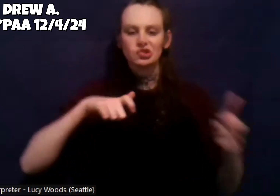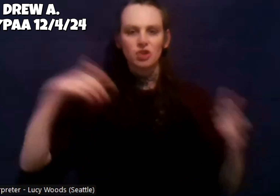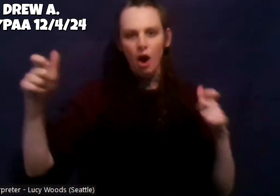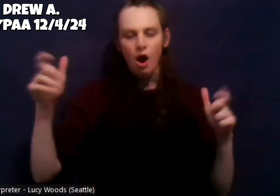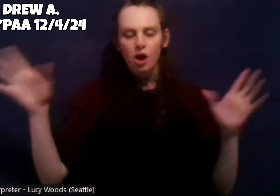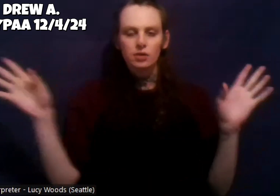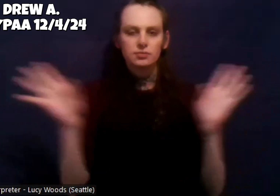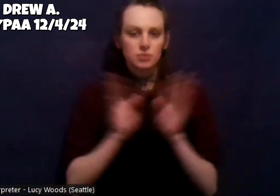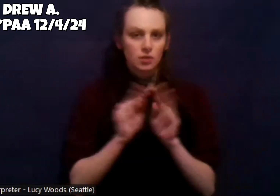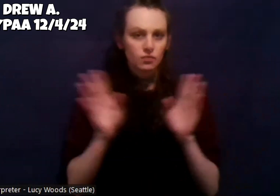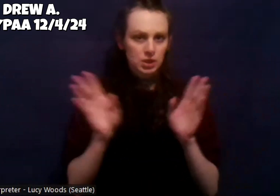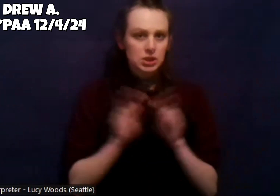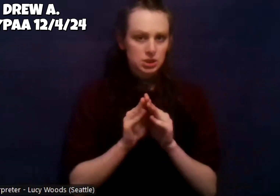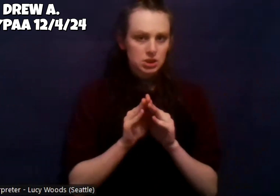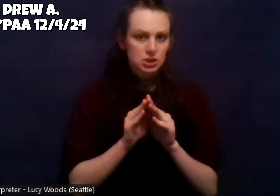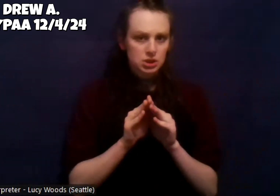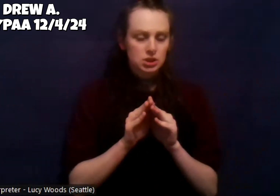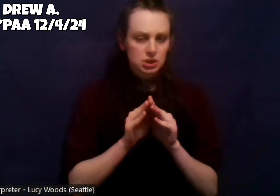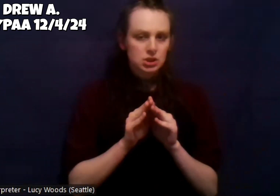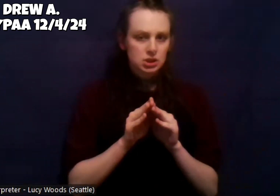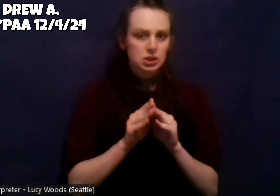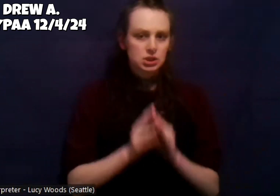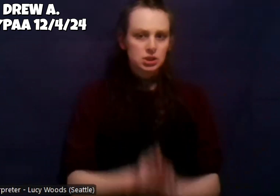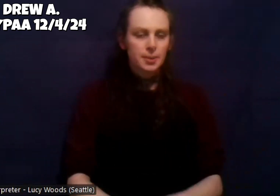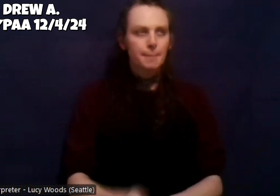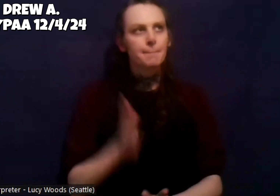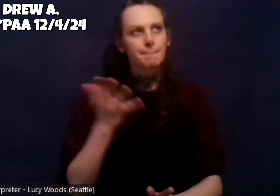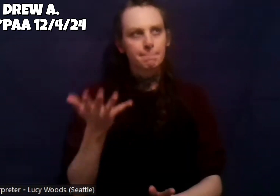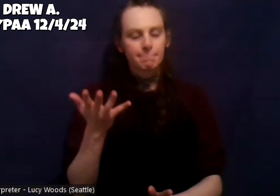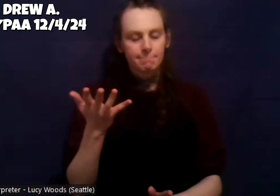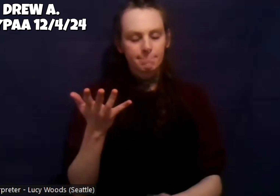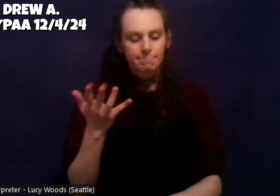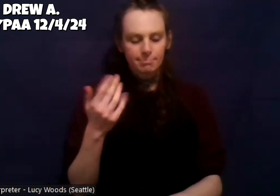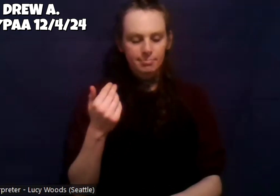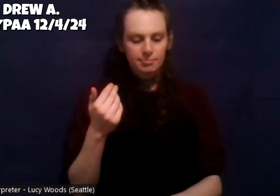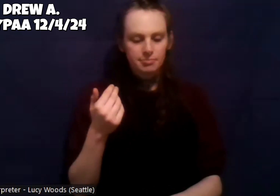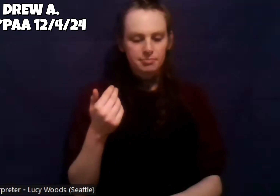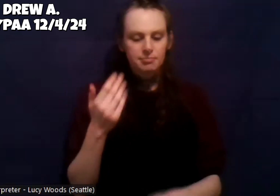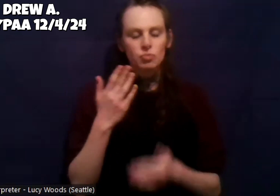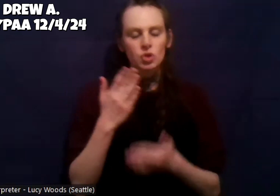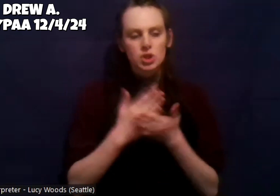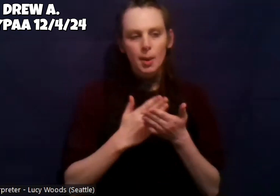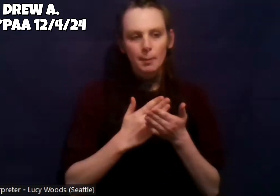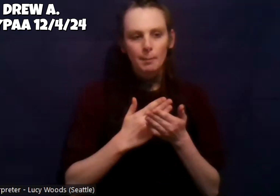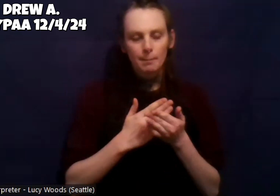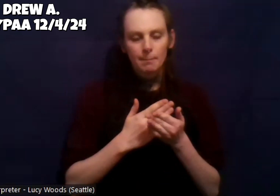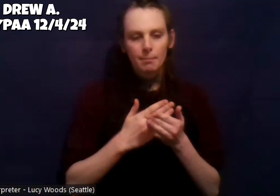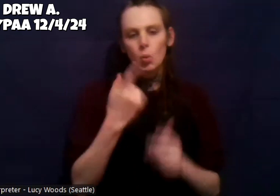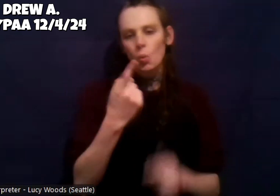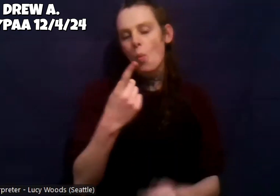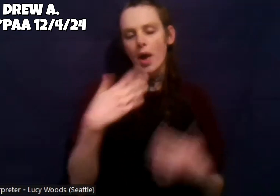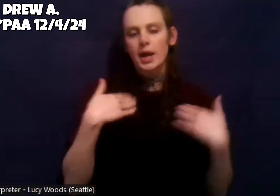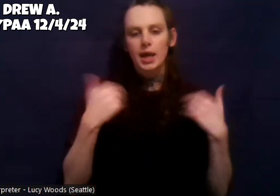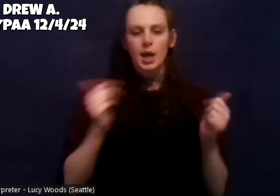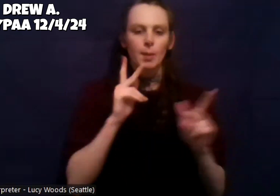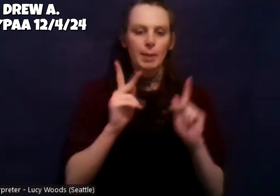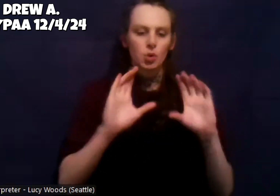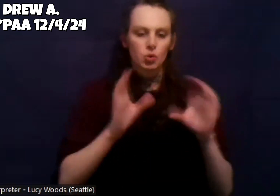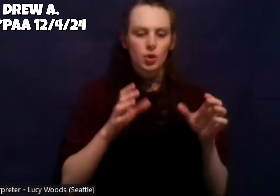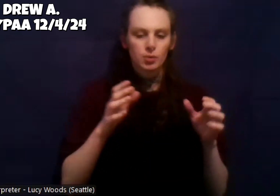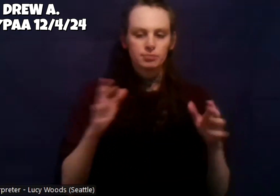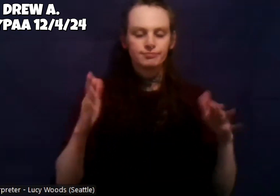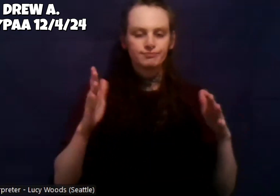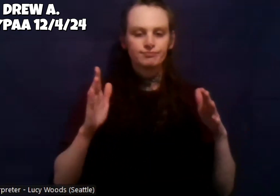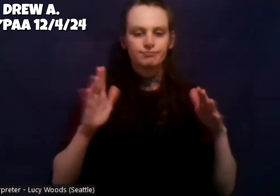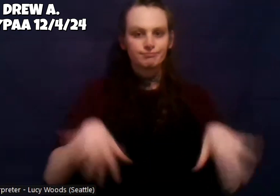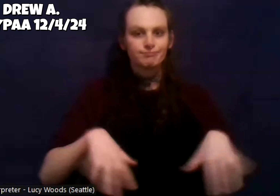put on, or that some young people's group puts on every year. And this is the first